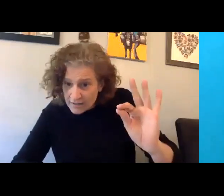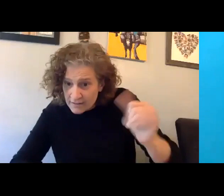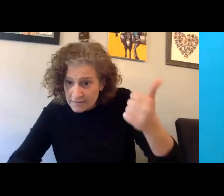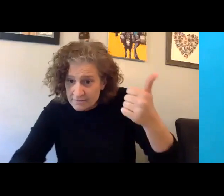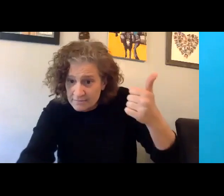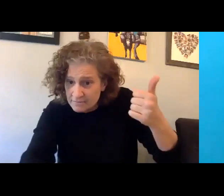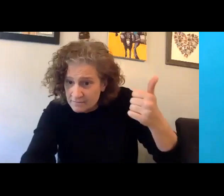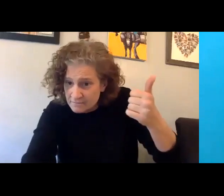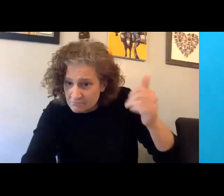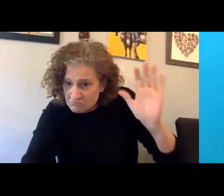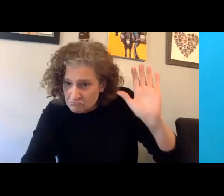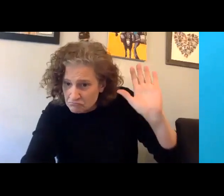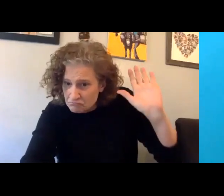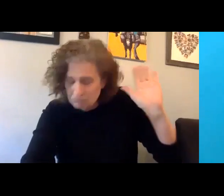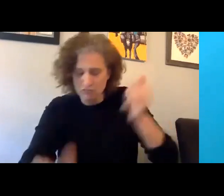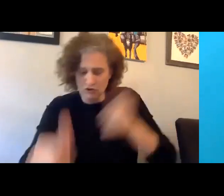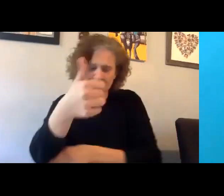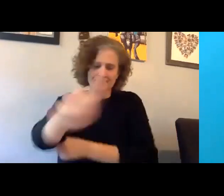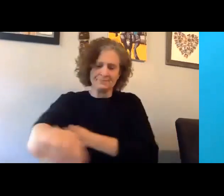Okay?